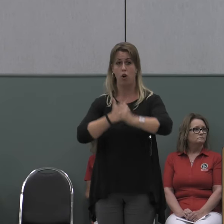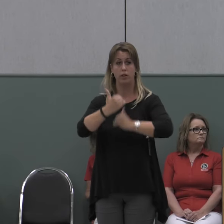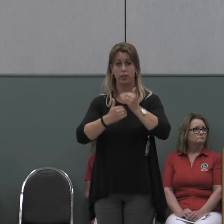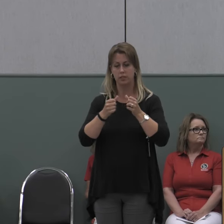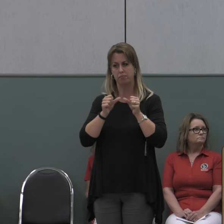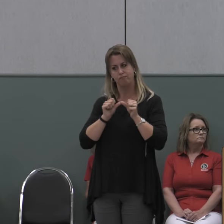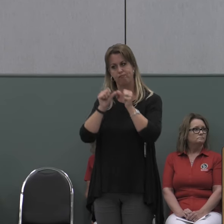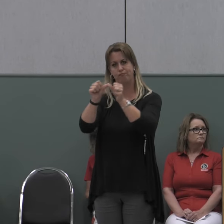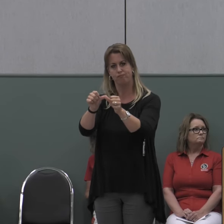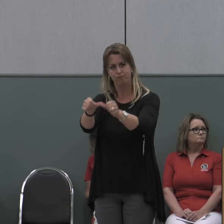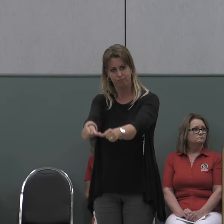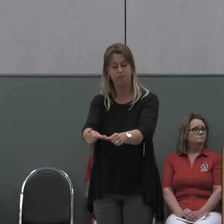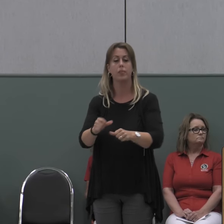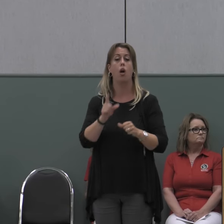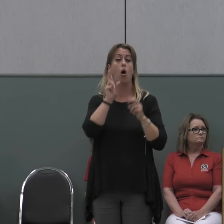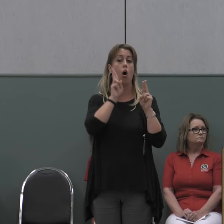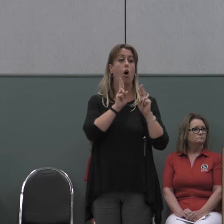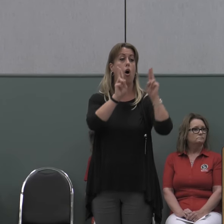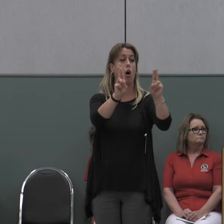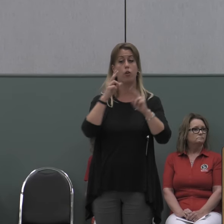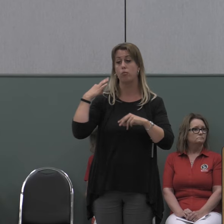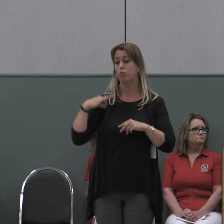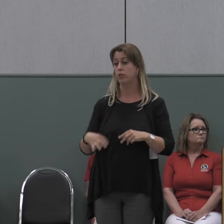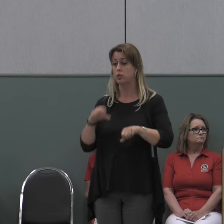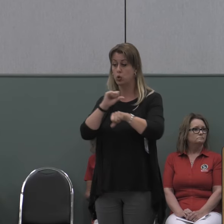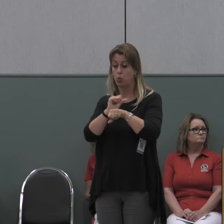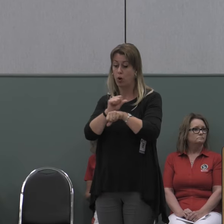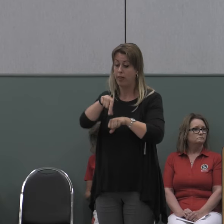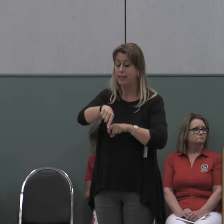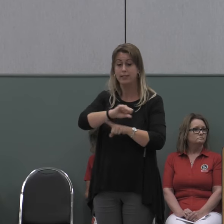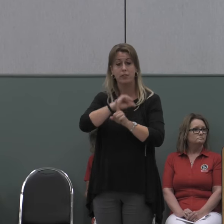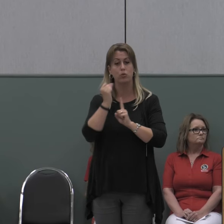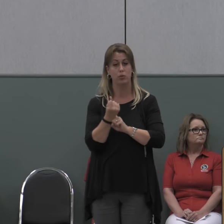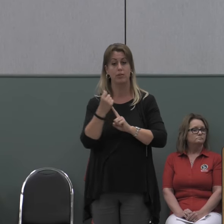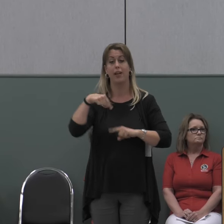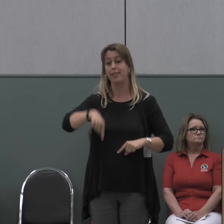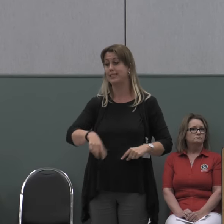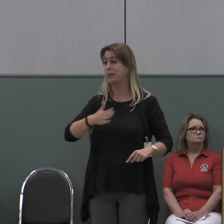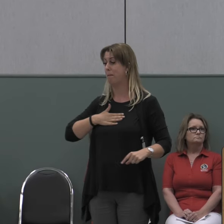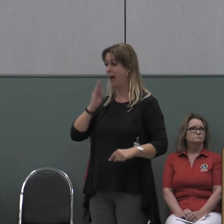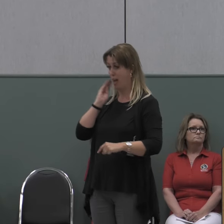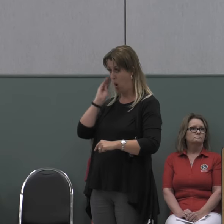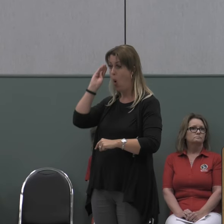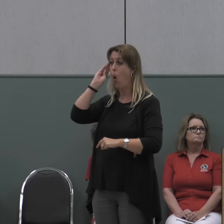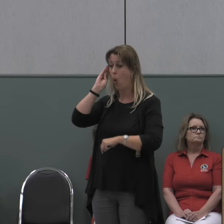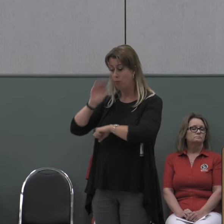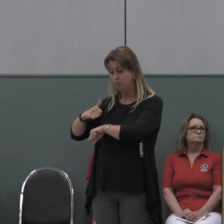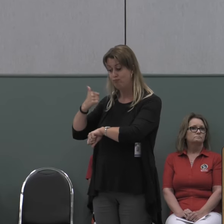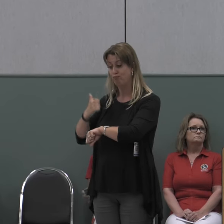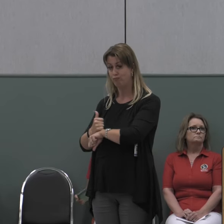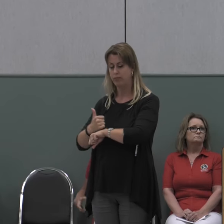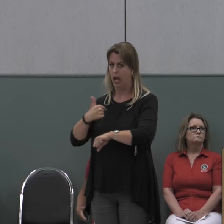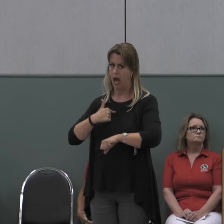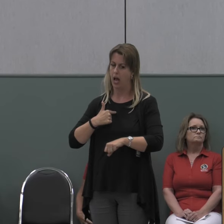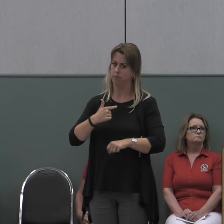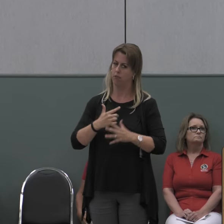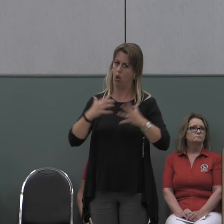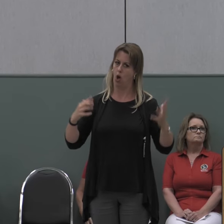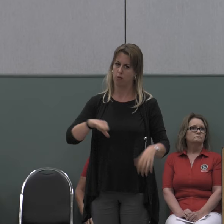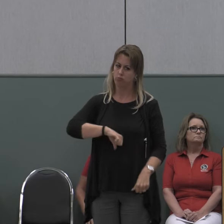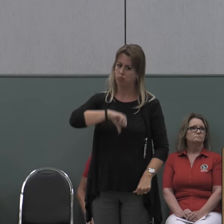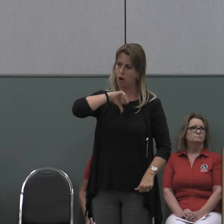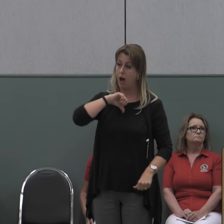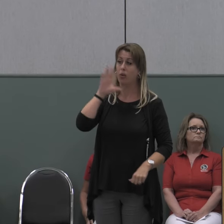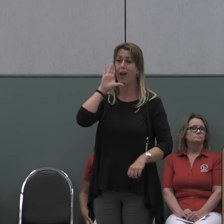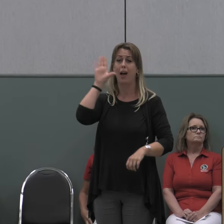honor and a privilege to have been working on this incident. This is my home battalion. I take pride in this place. I know every man and woman who works for the Kern